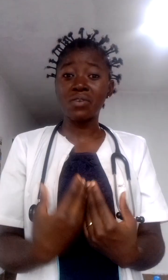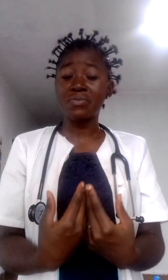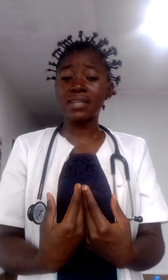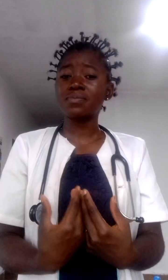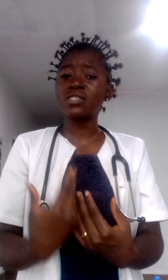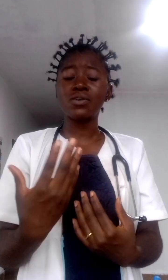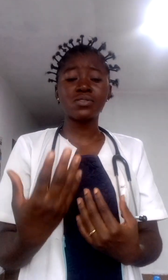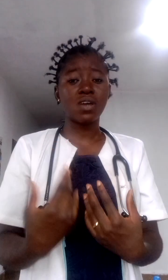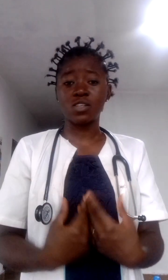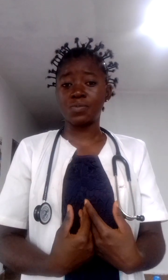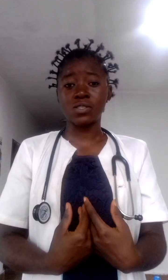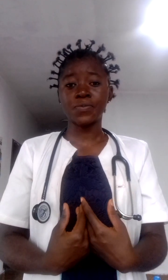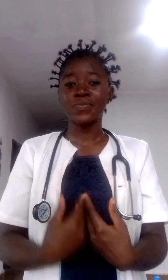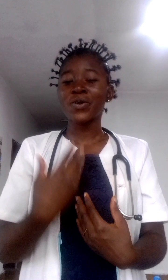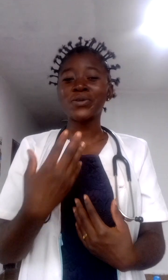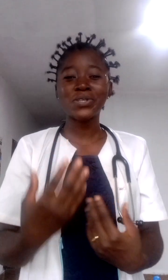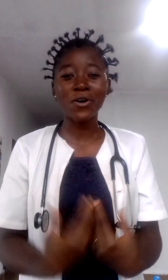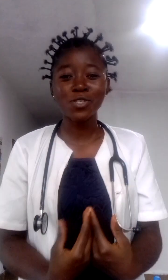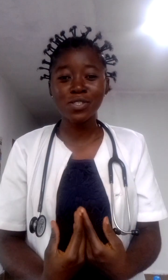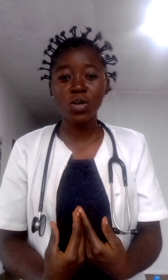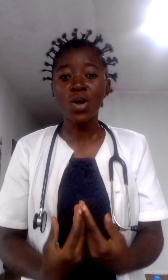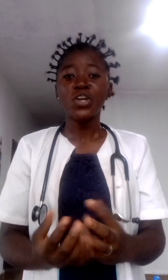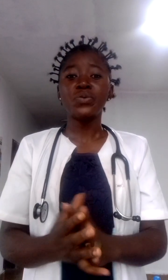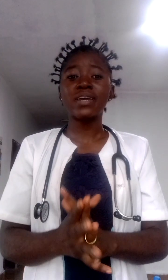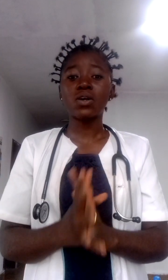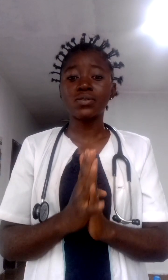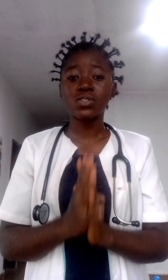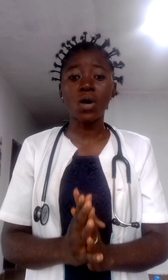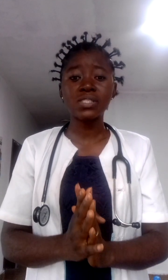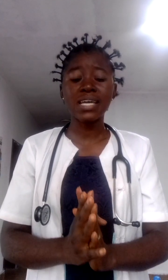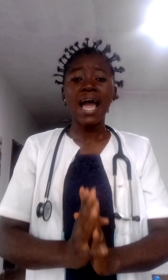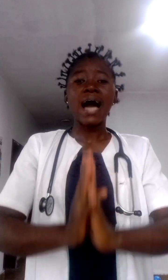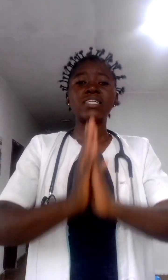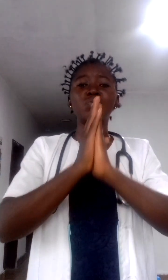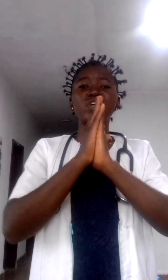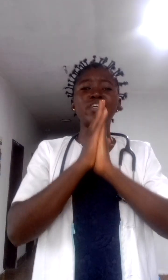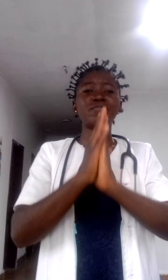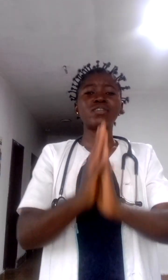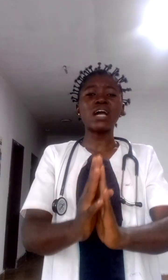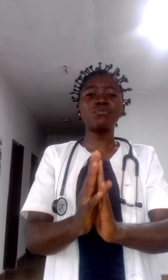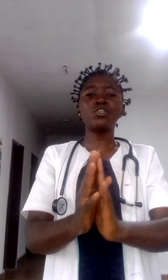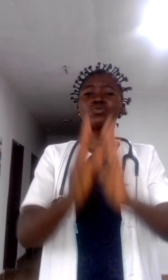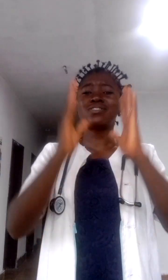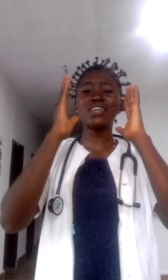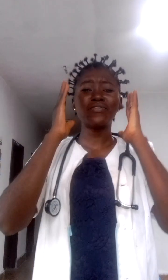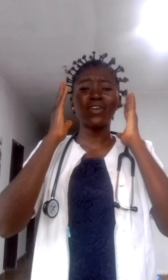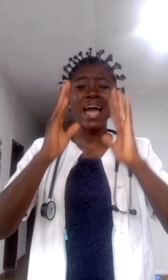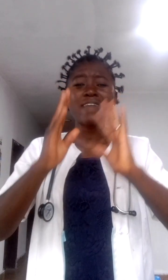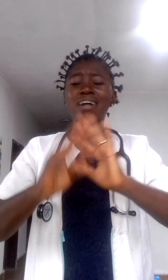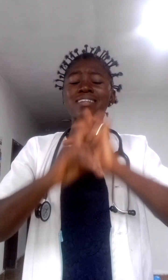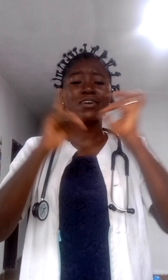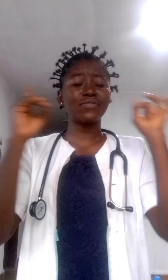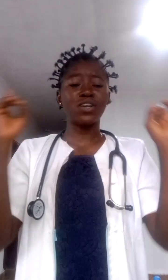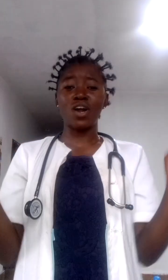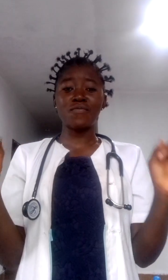at risk. Please go to the hospital. Go to the hospital, you will get consulted, and they will give you that which will save your life and that of your loved